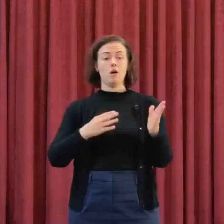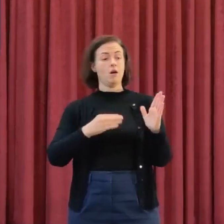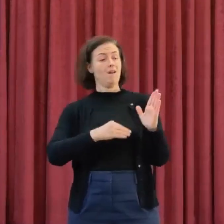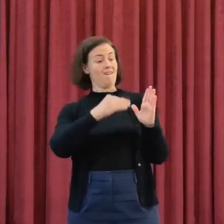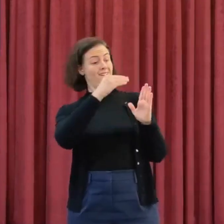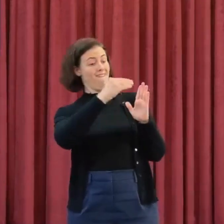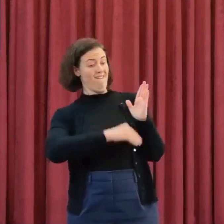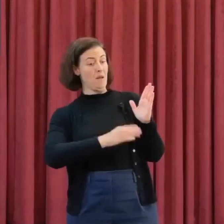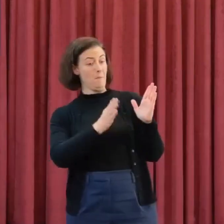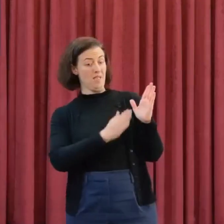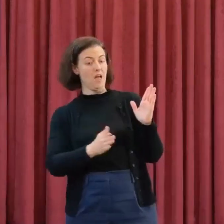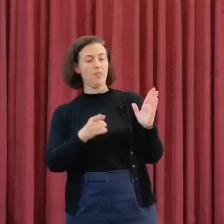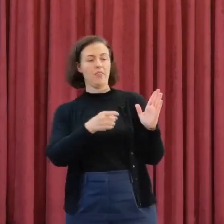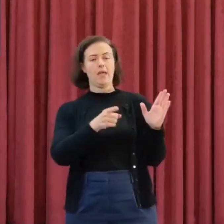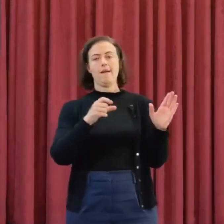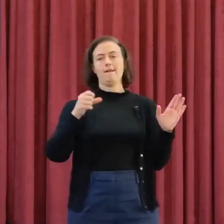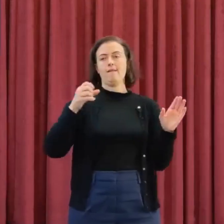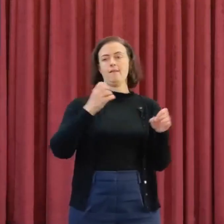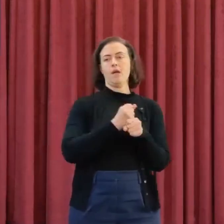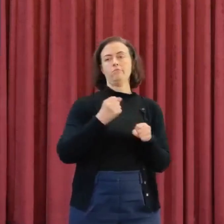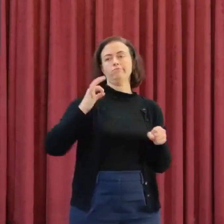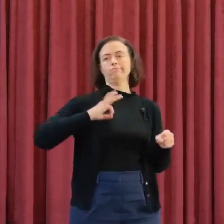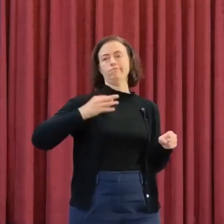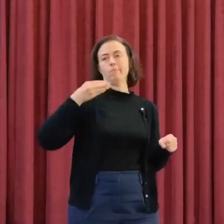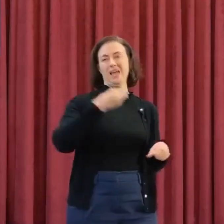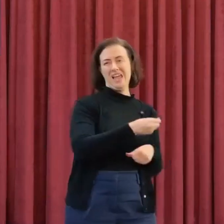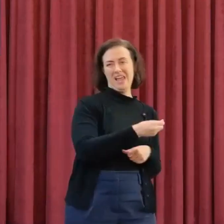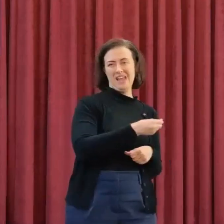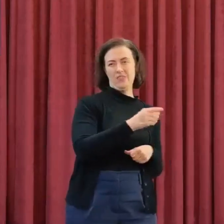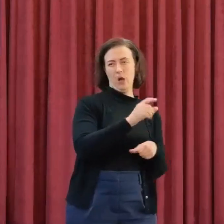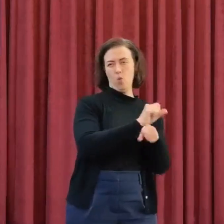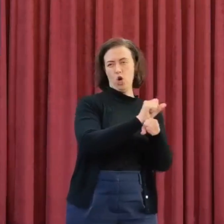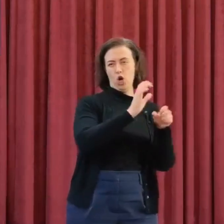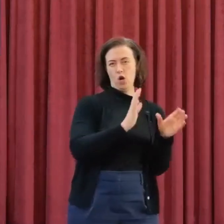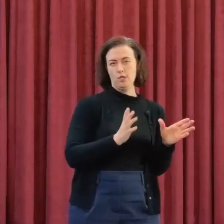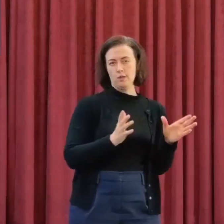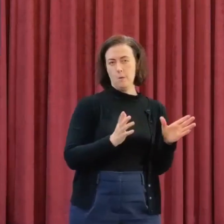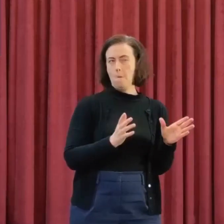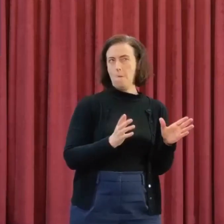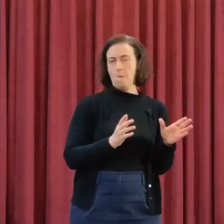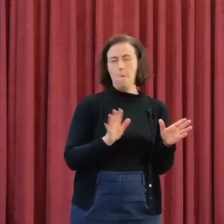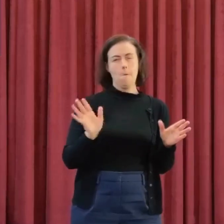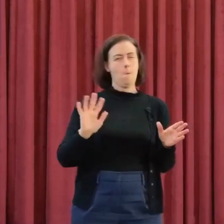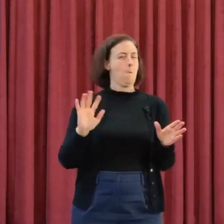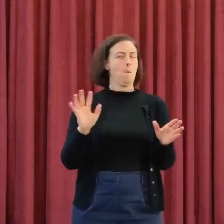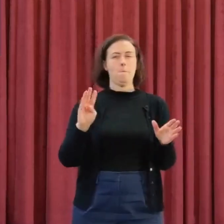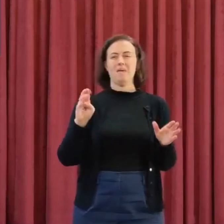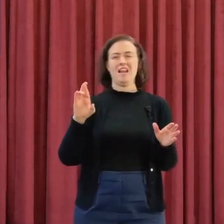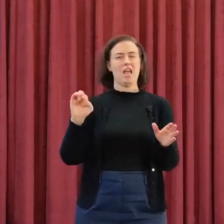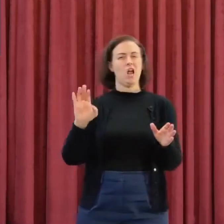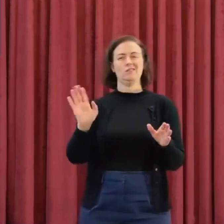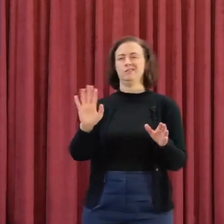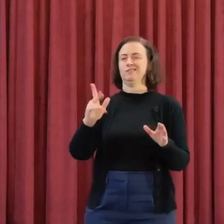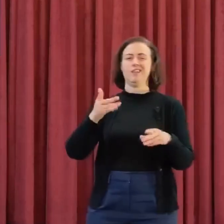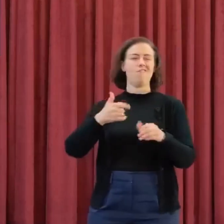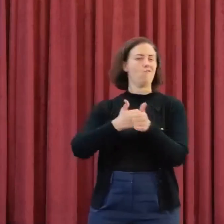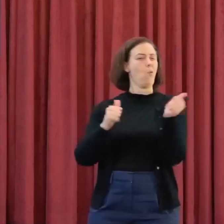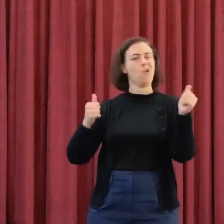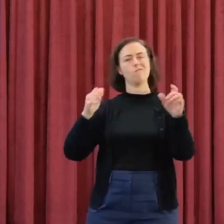commission. So to prevent that kind of scenario, I think Medicare decided to implement